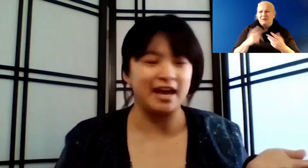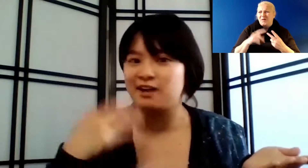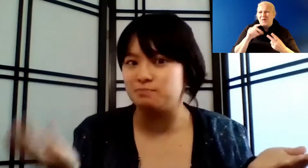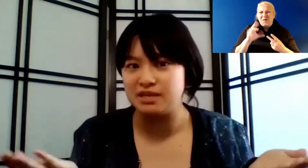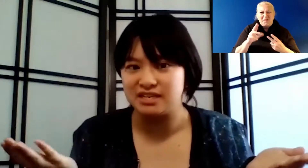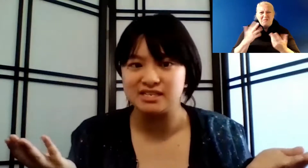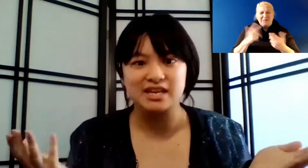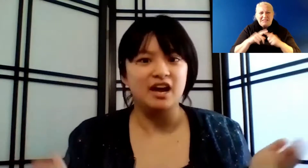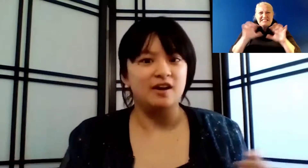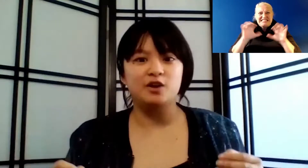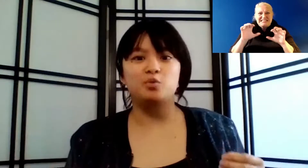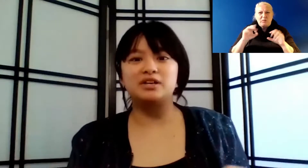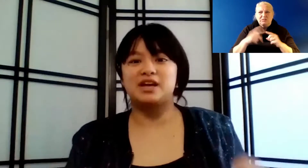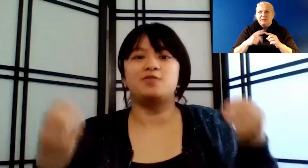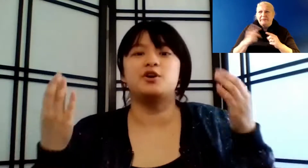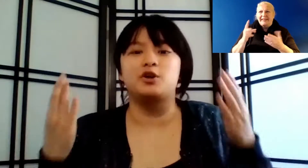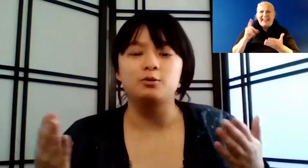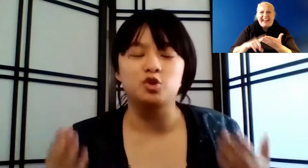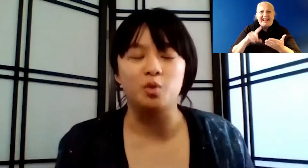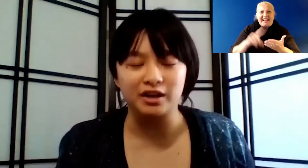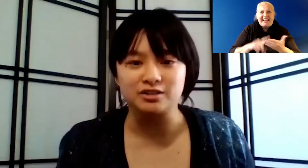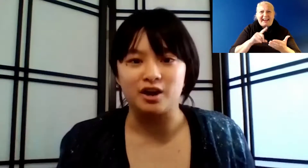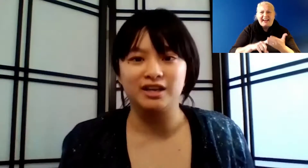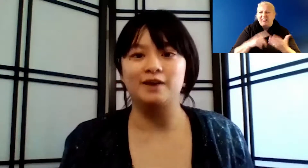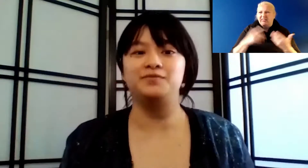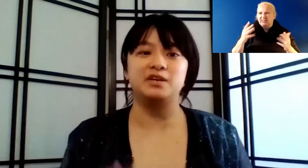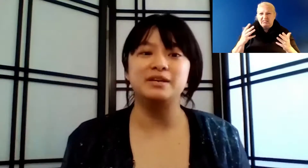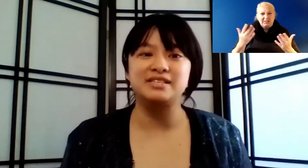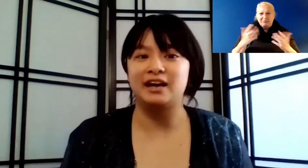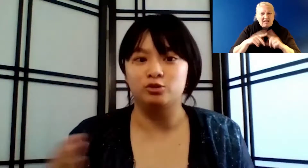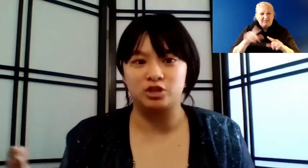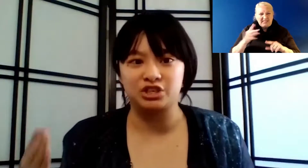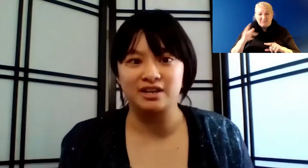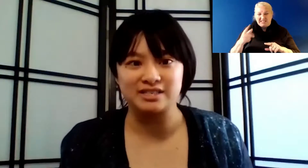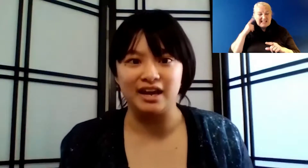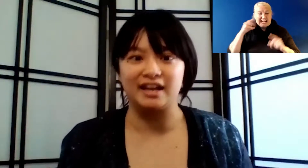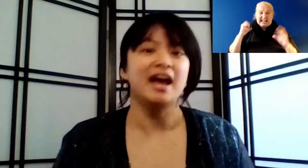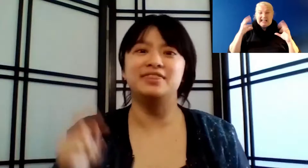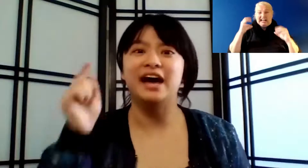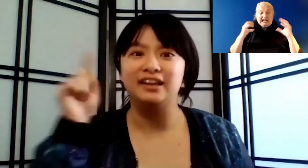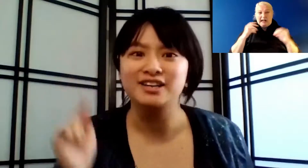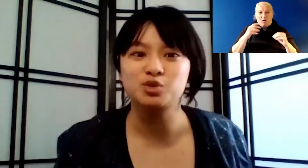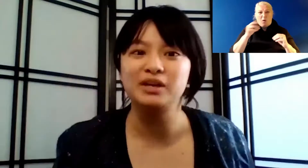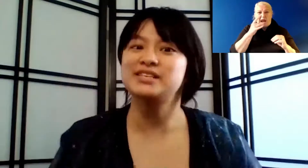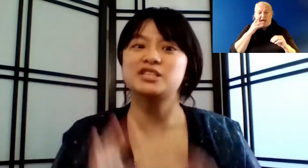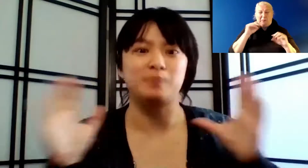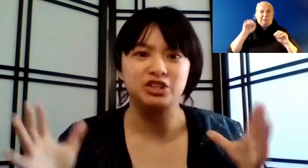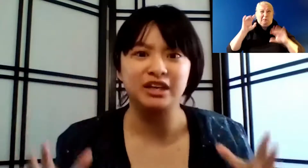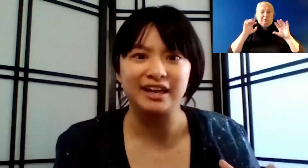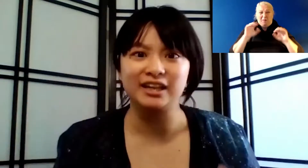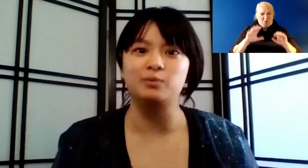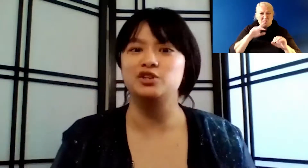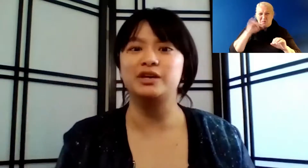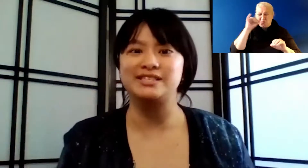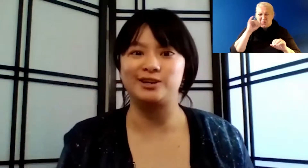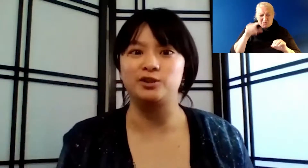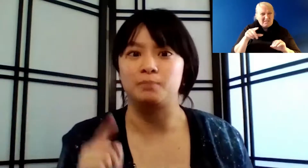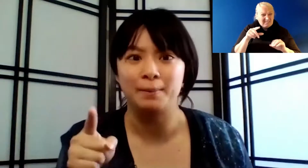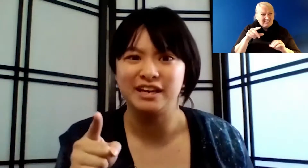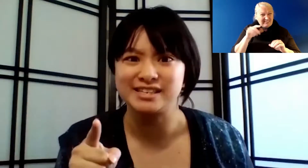and beats. It was the go-to walkie-talkie of demons and eldritch gods alike. And that last one is especially likely when you consider the puppet incident